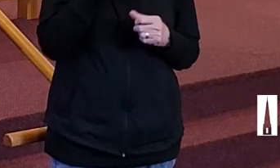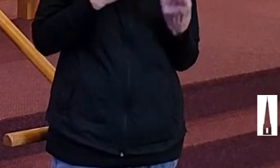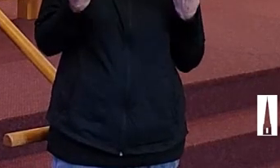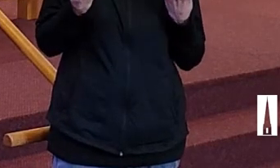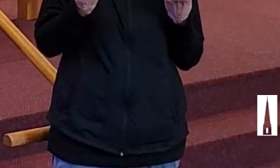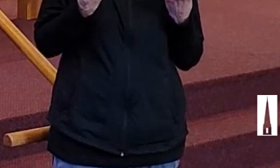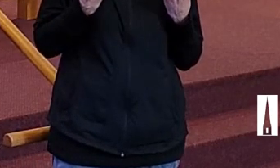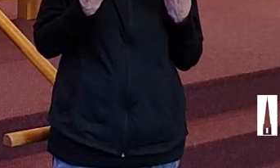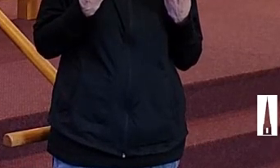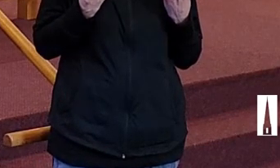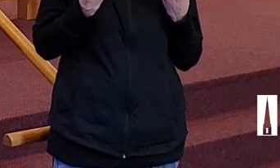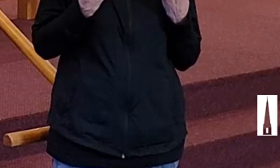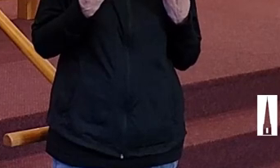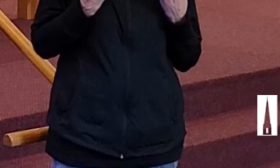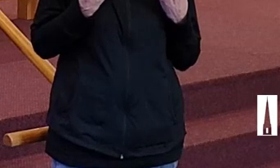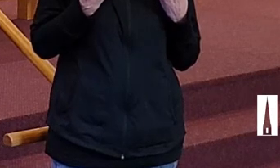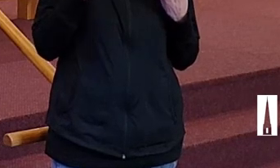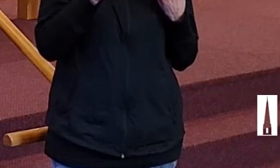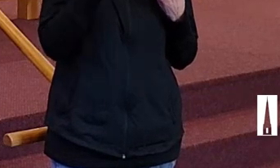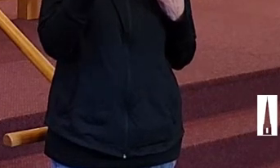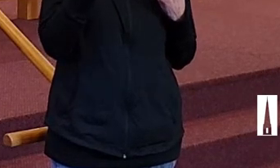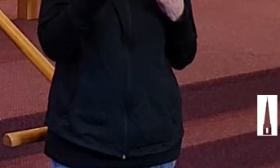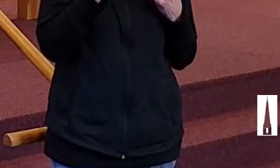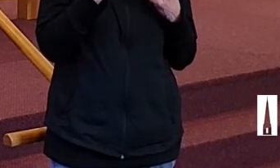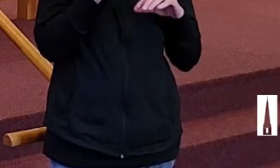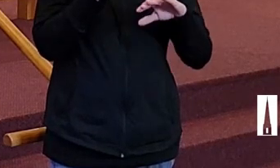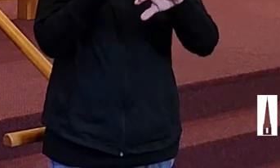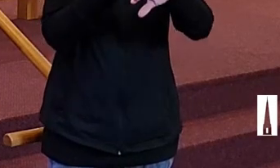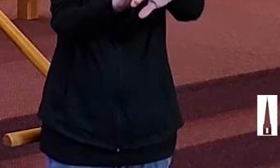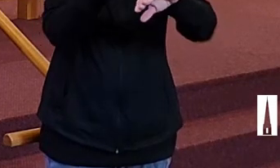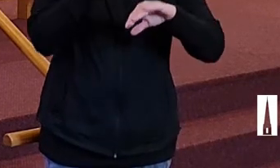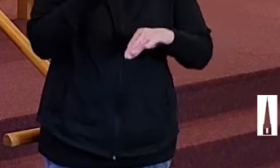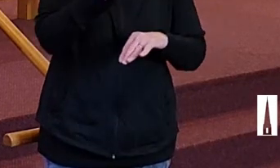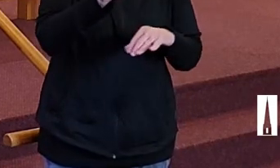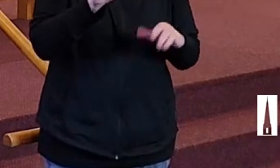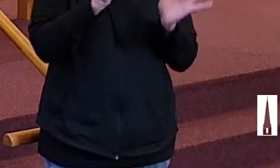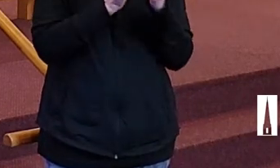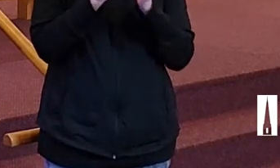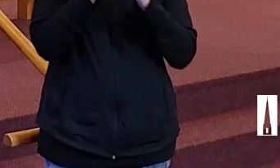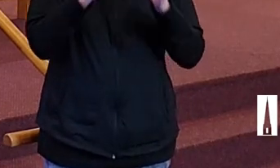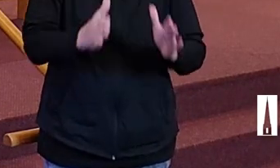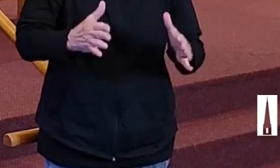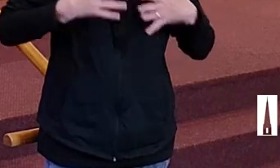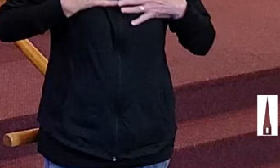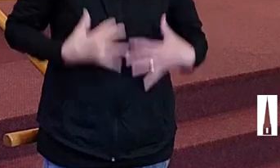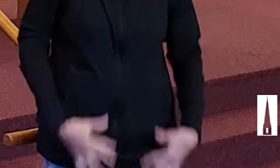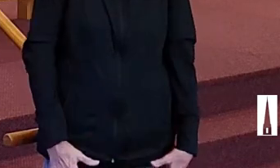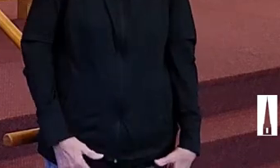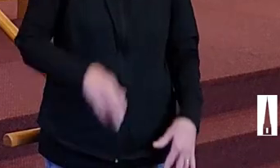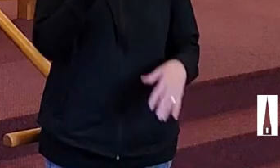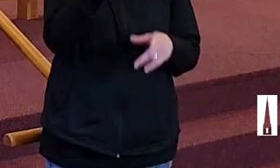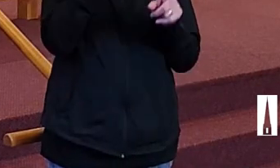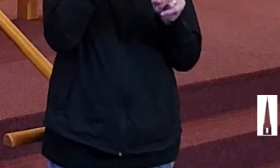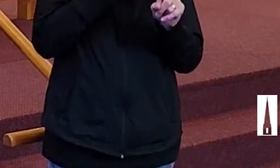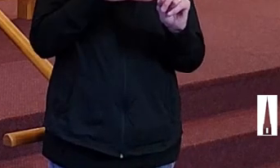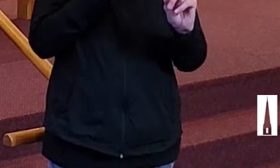She reached out. She didn't even talk to Jesus. She simply trusted that touching his